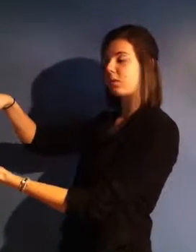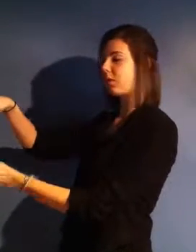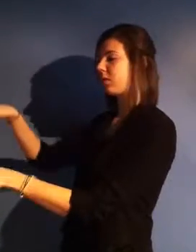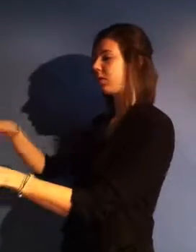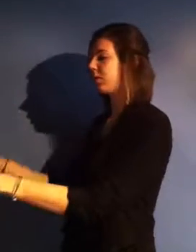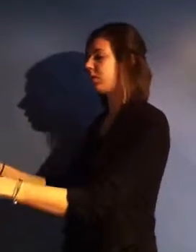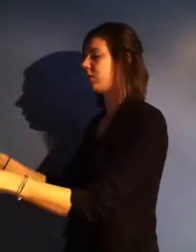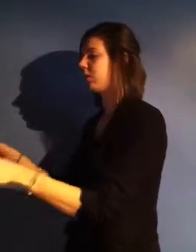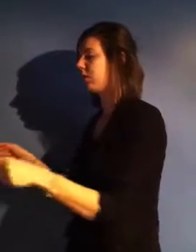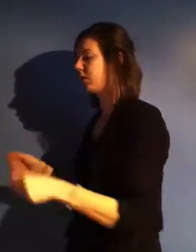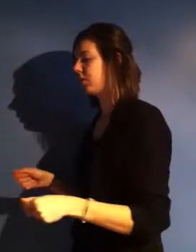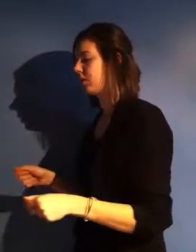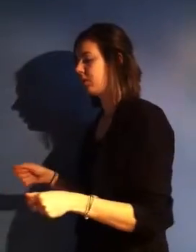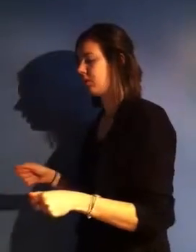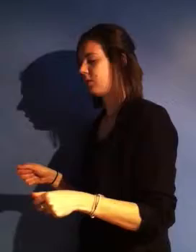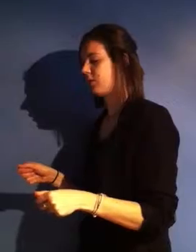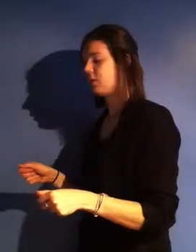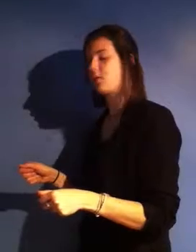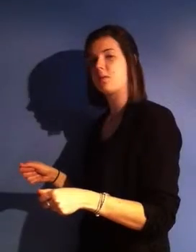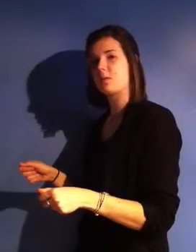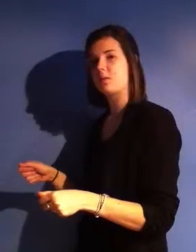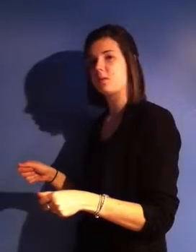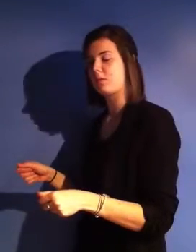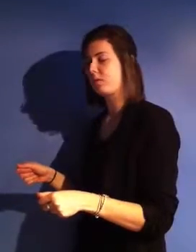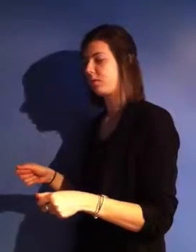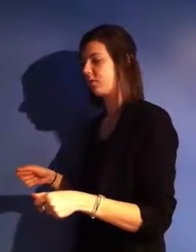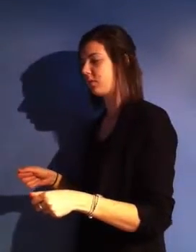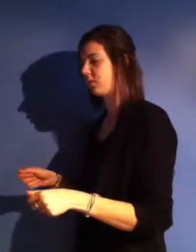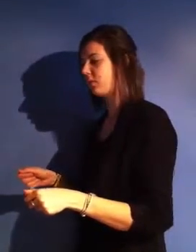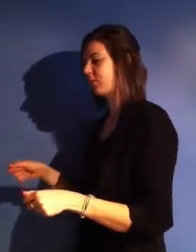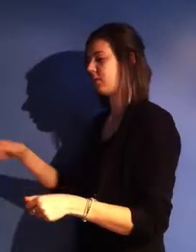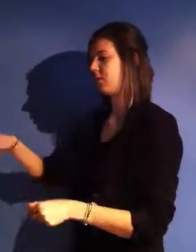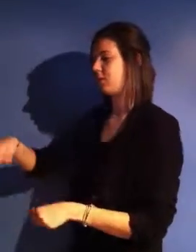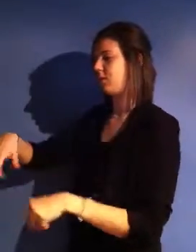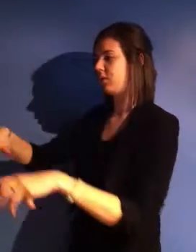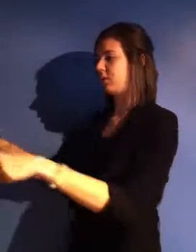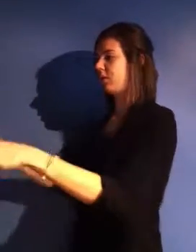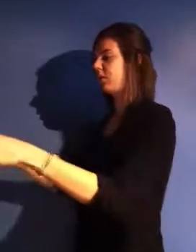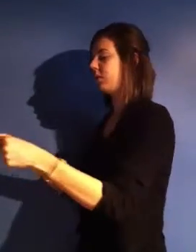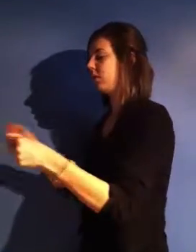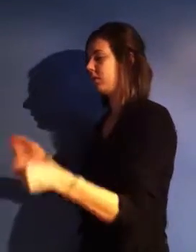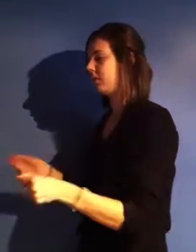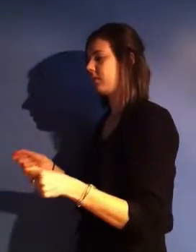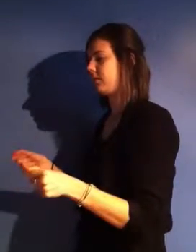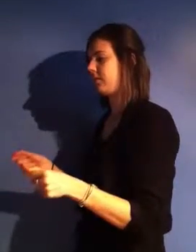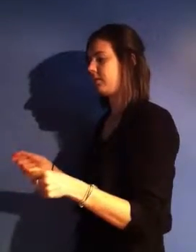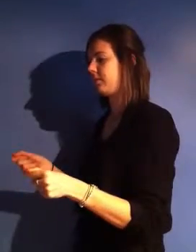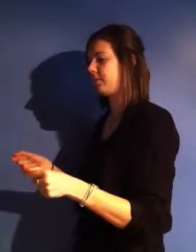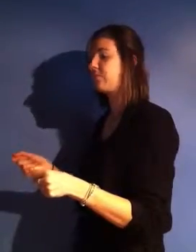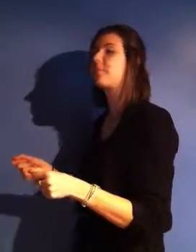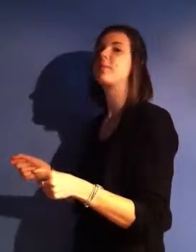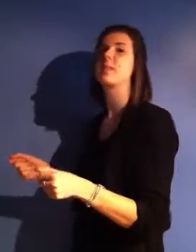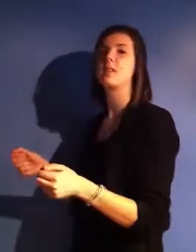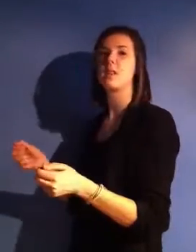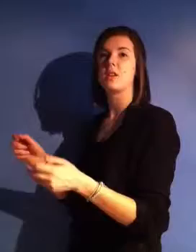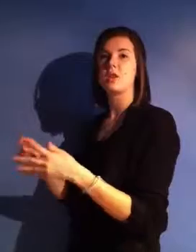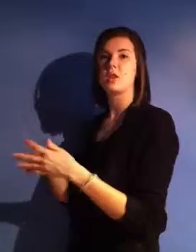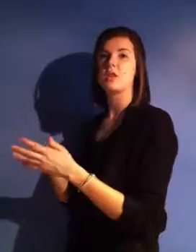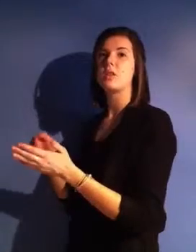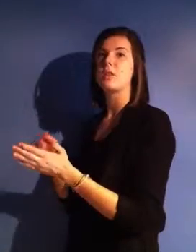out, and then you move it over to the other side. So you're going to sew again where you did your basting, and you're going to